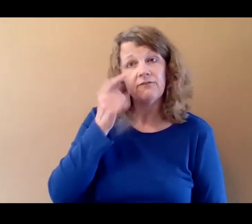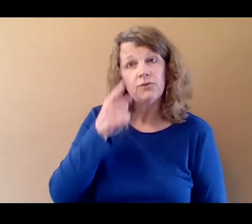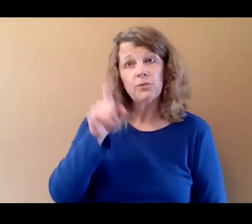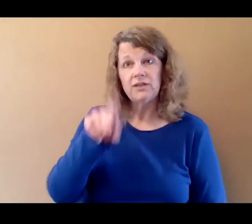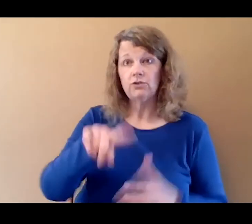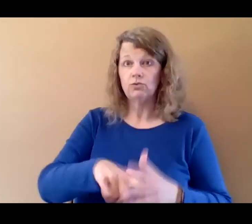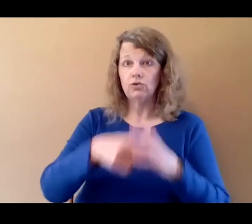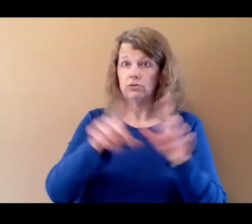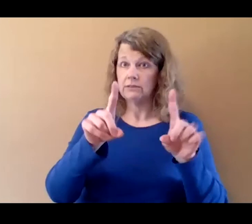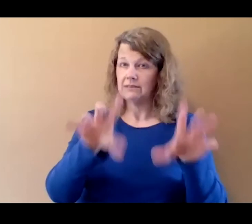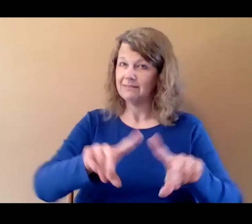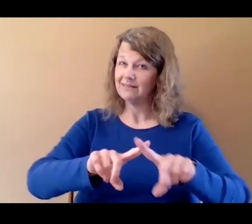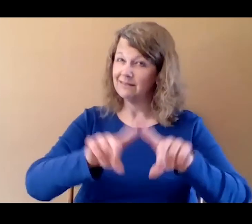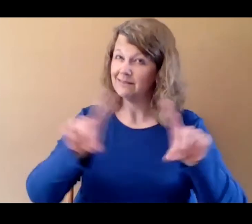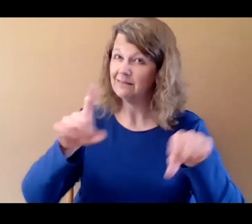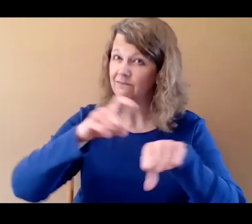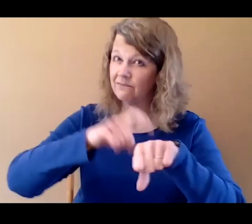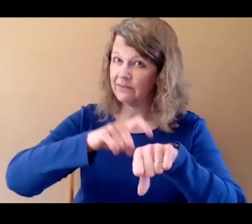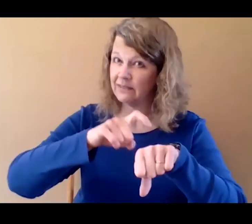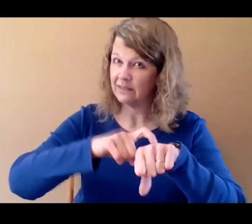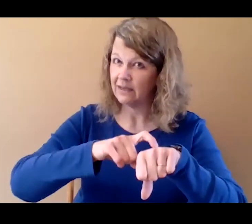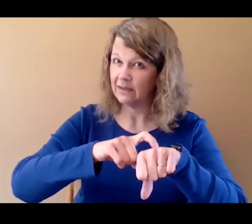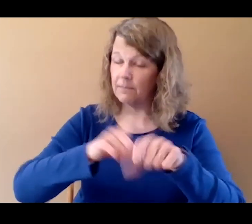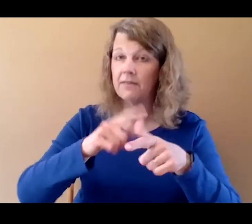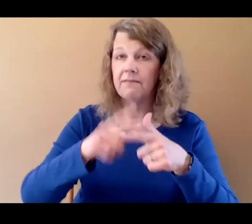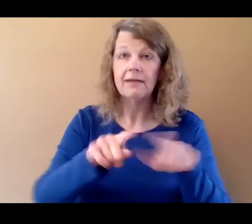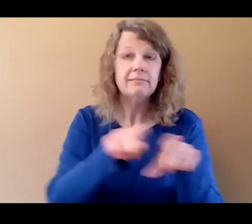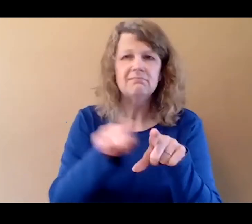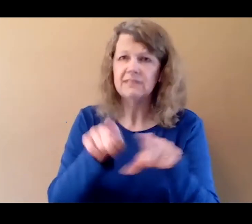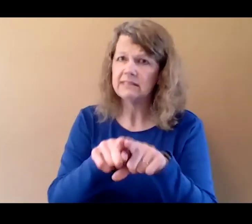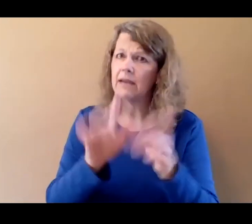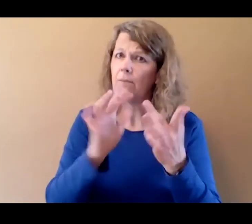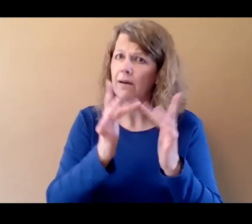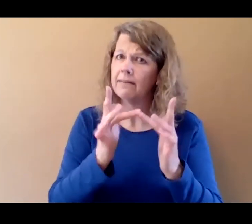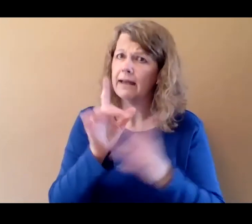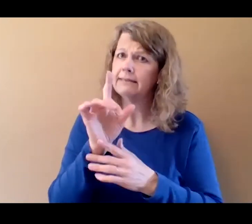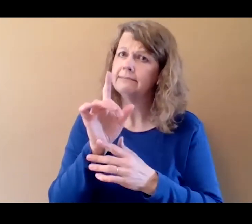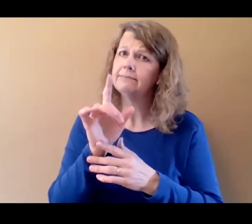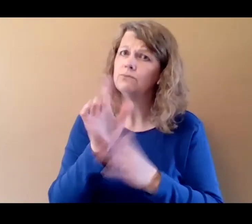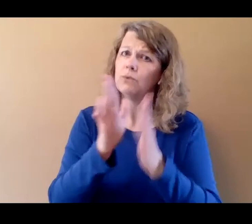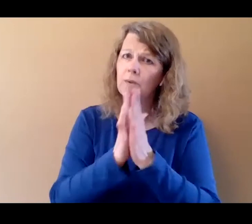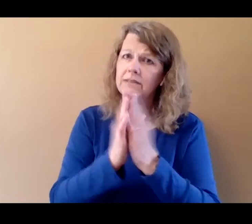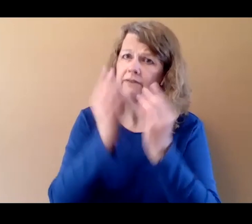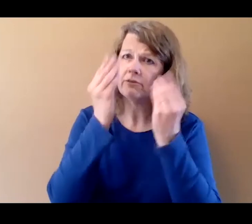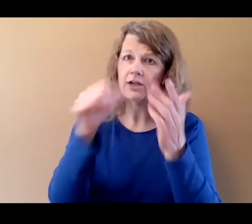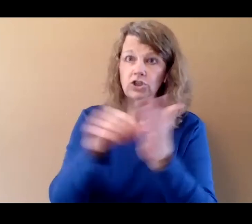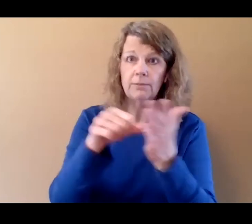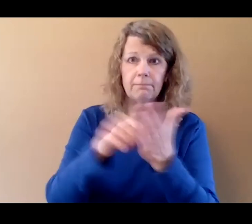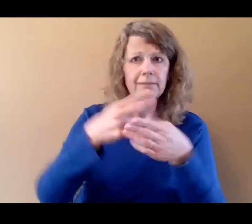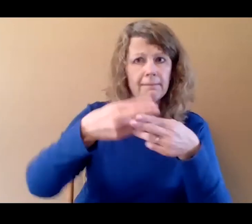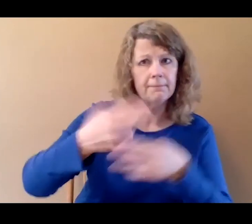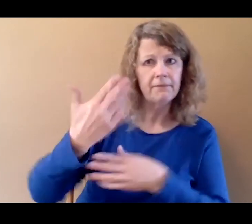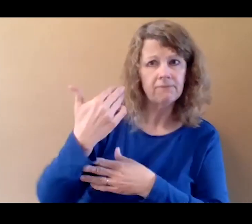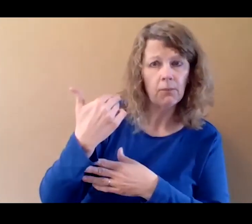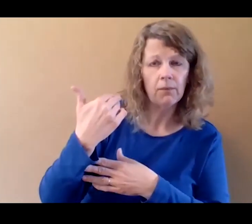If you need to start the exam at a different time, you will need to go to the same online exam request information page